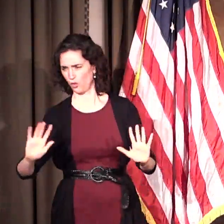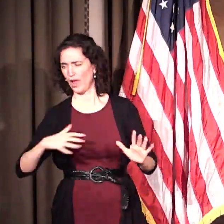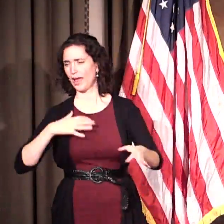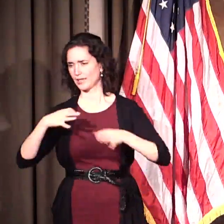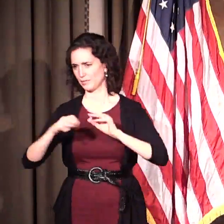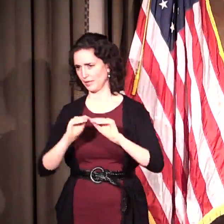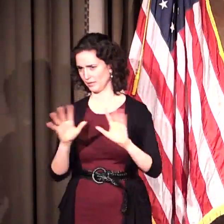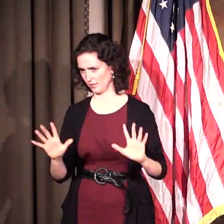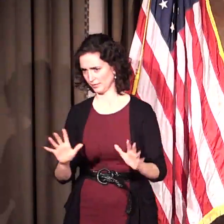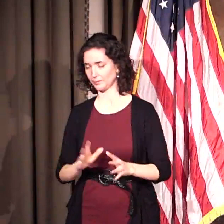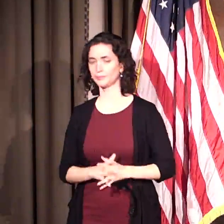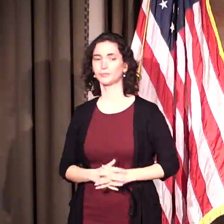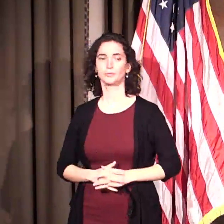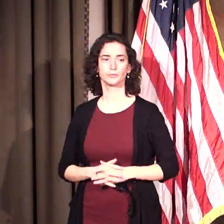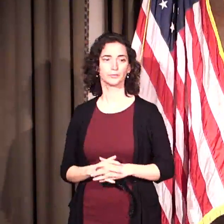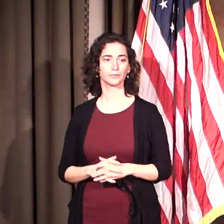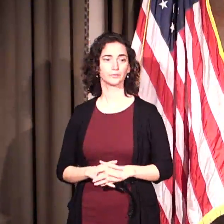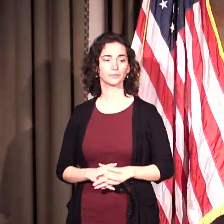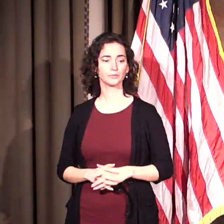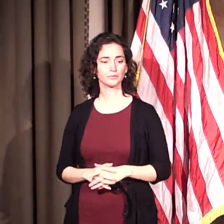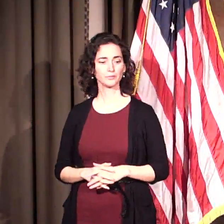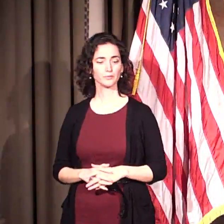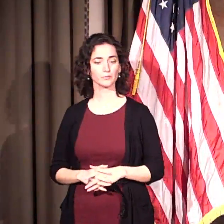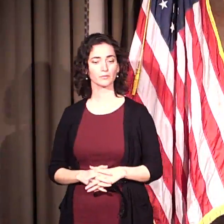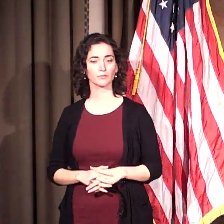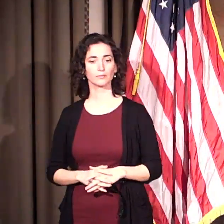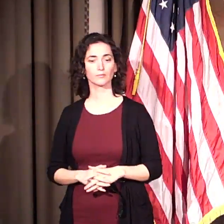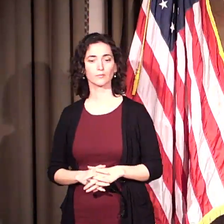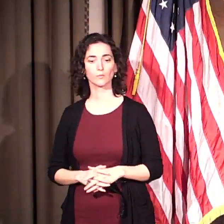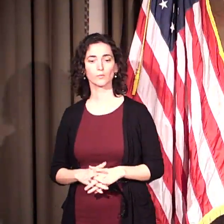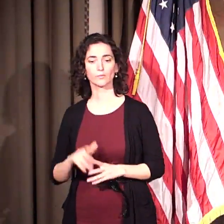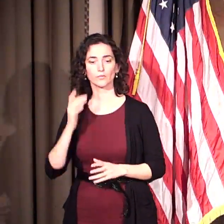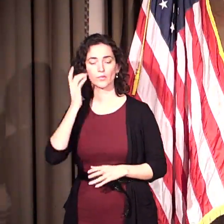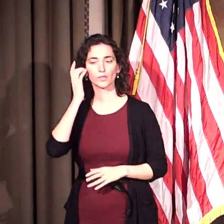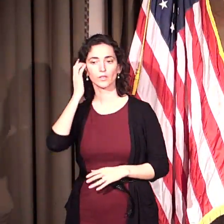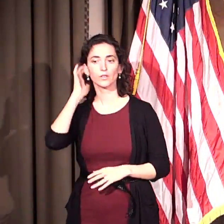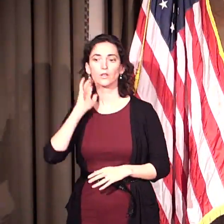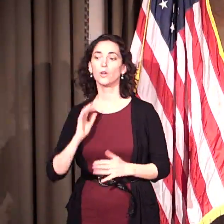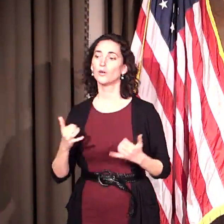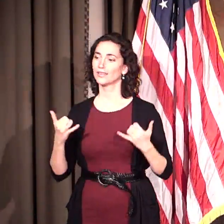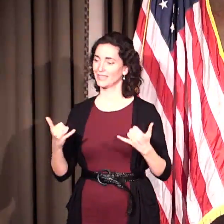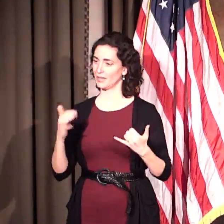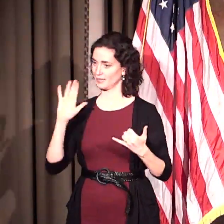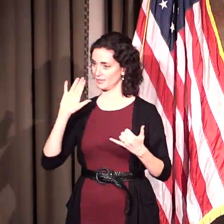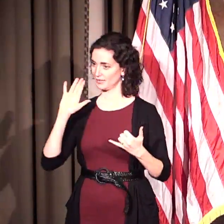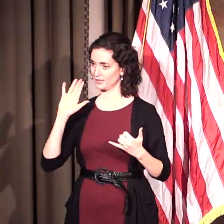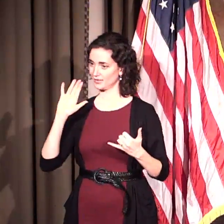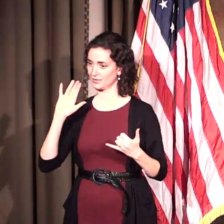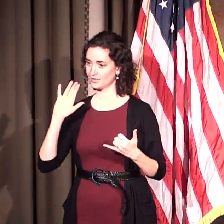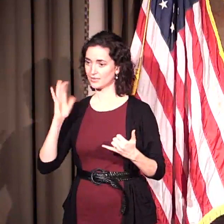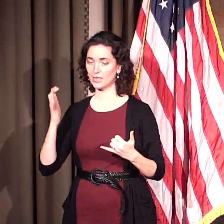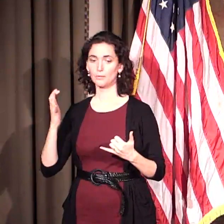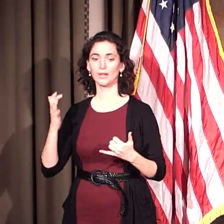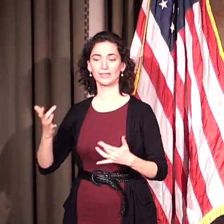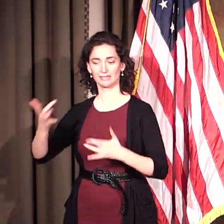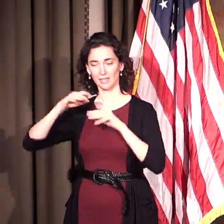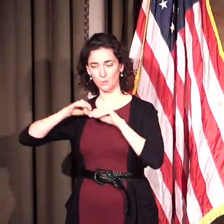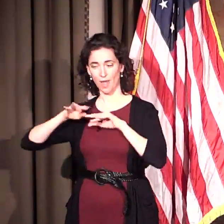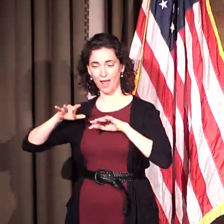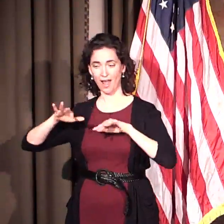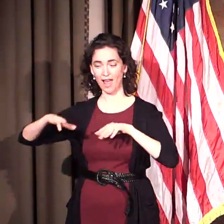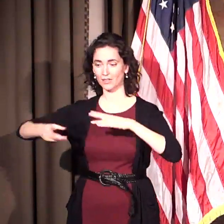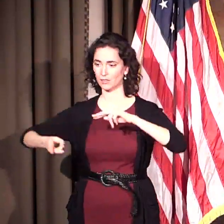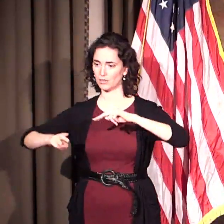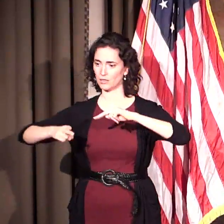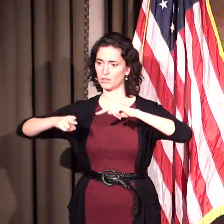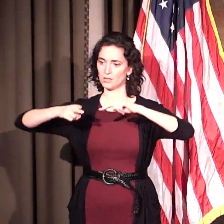So it definitely appears at this point that we've peaked in terms of viral transmission and